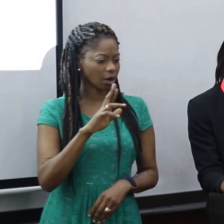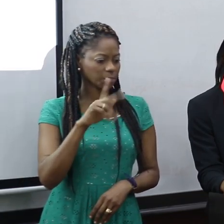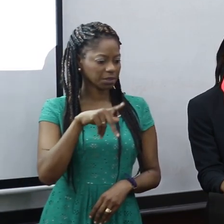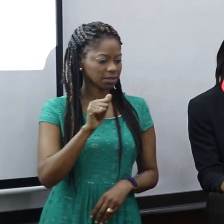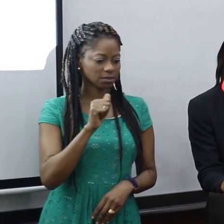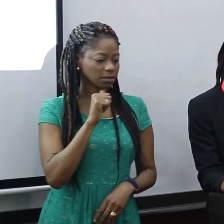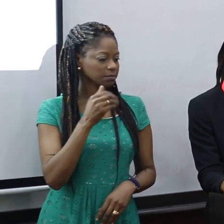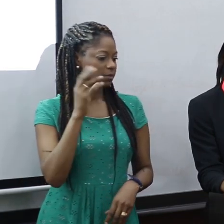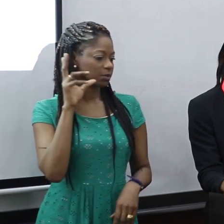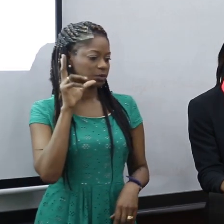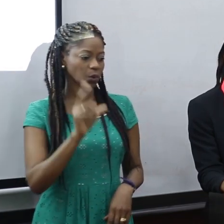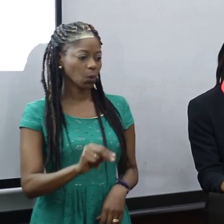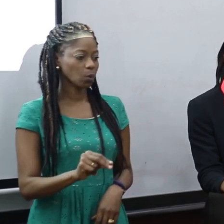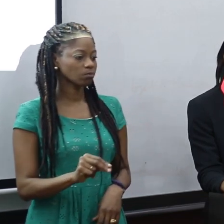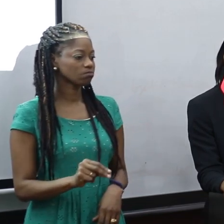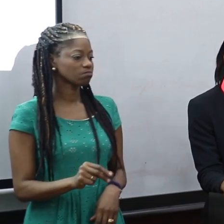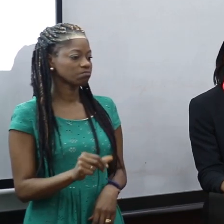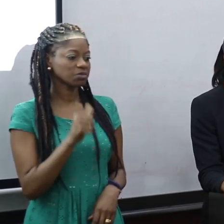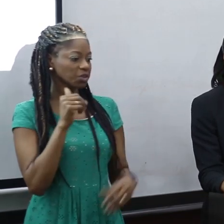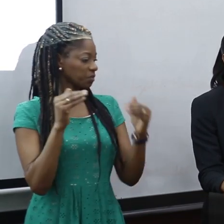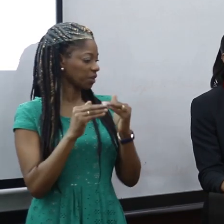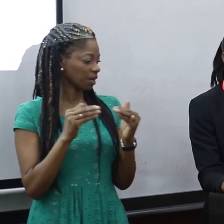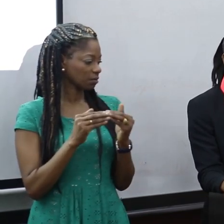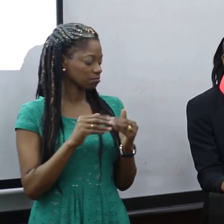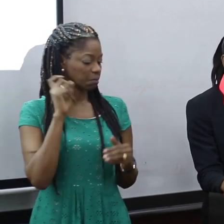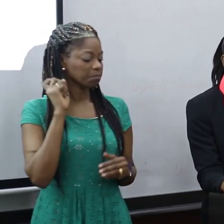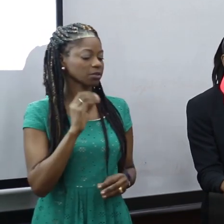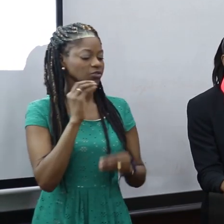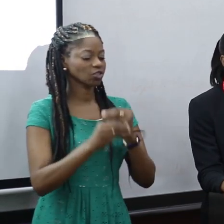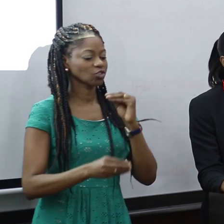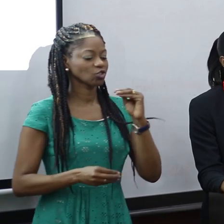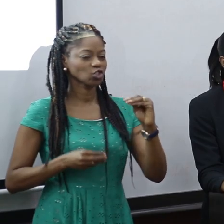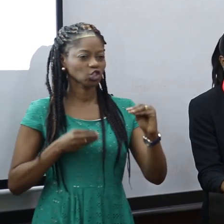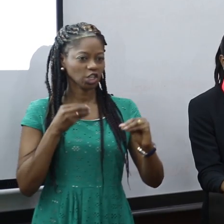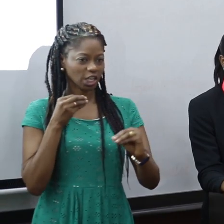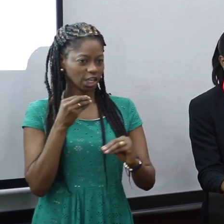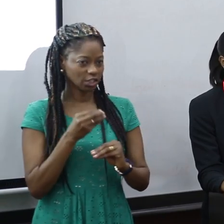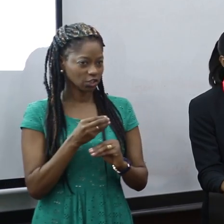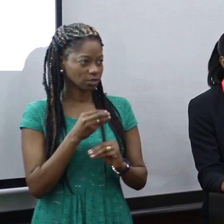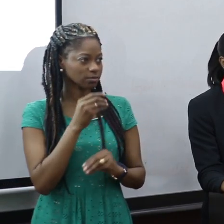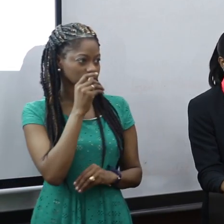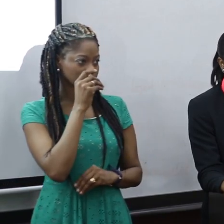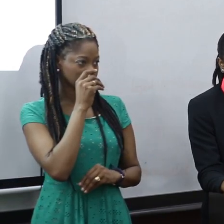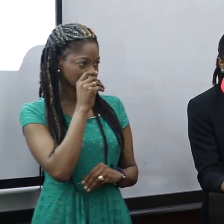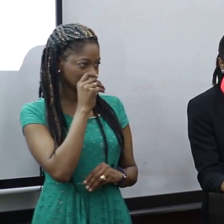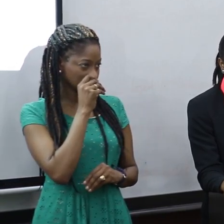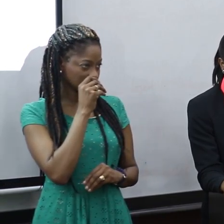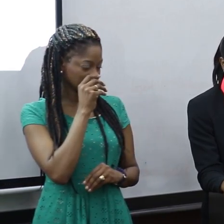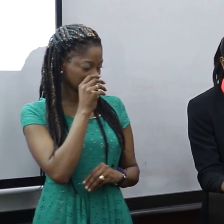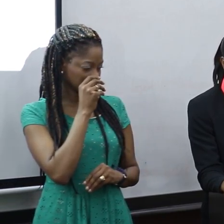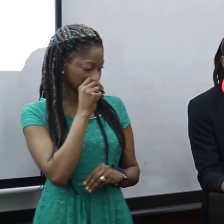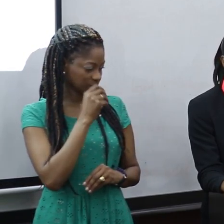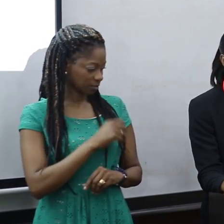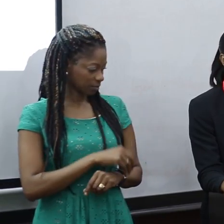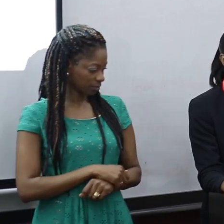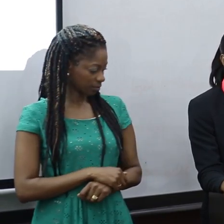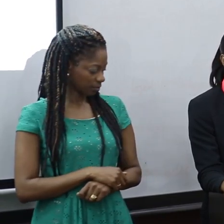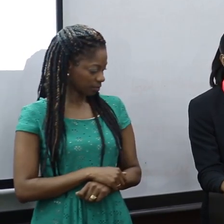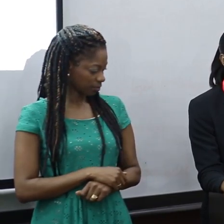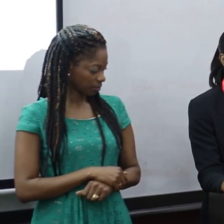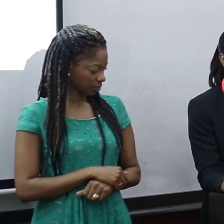doubly unacceptable now. Thus, we urgently need to create legislation setting out fair, appropriate criteria